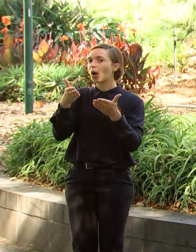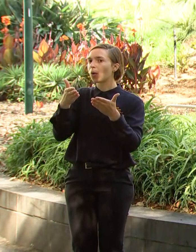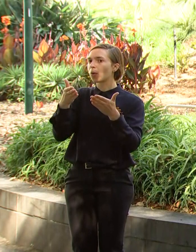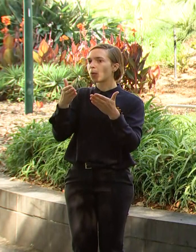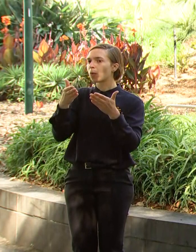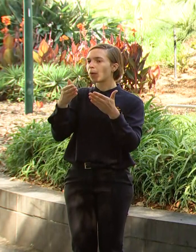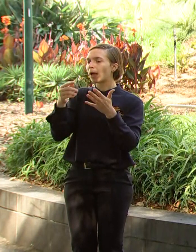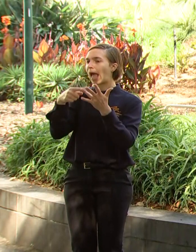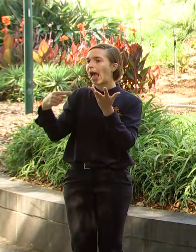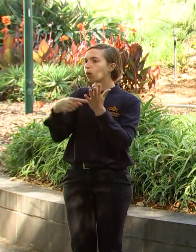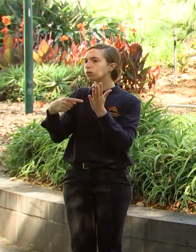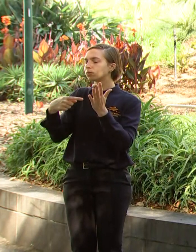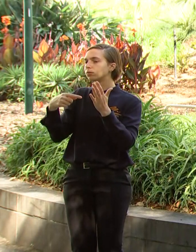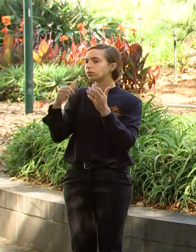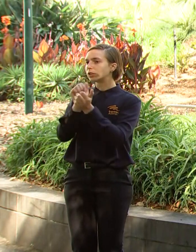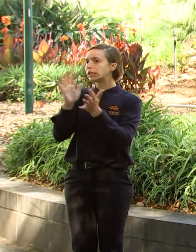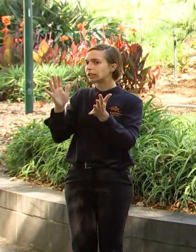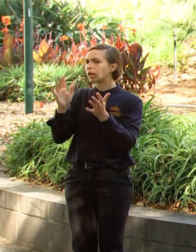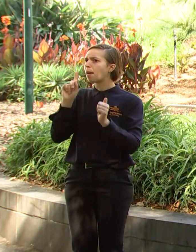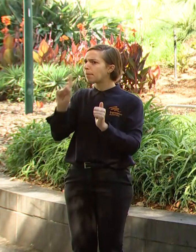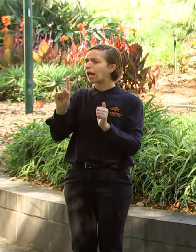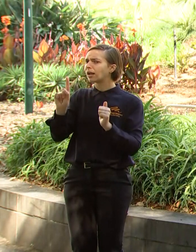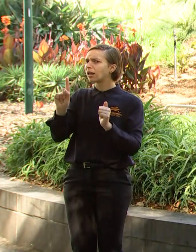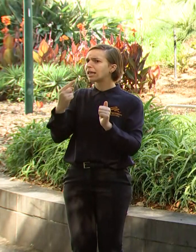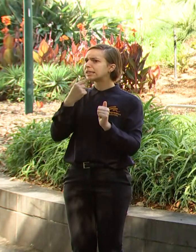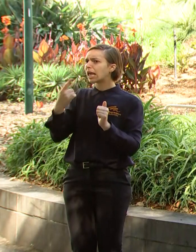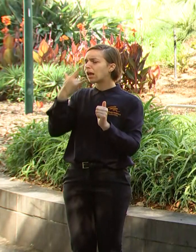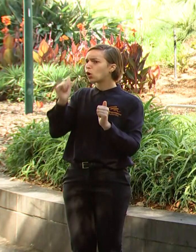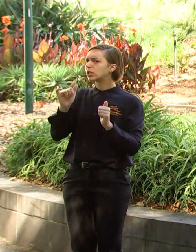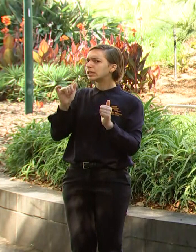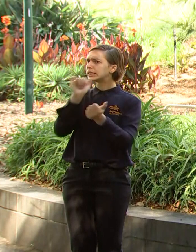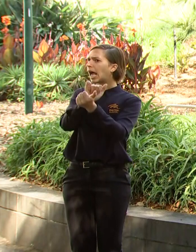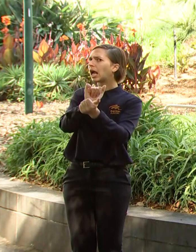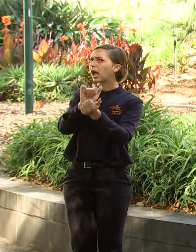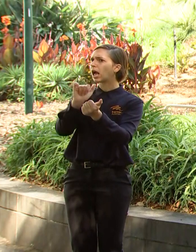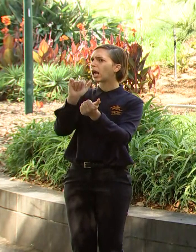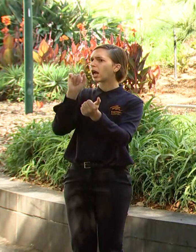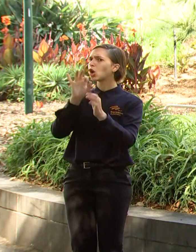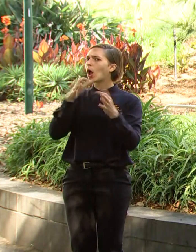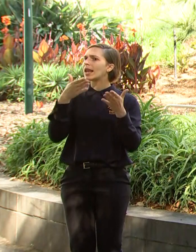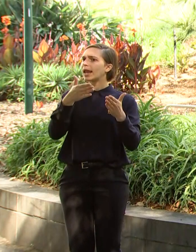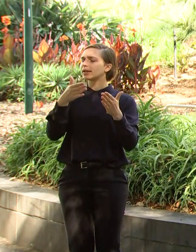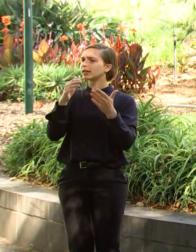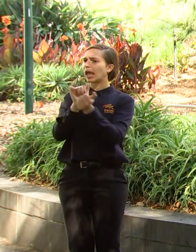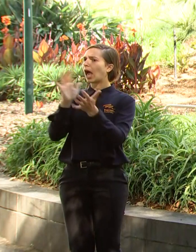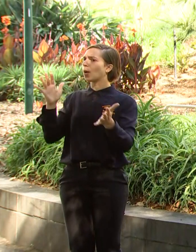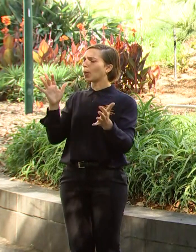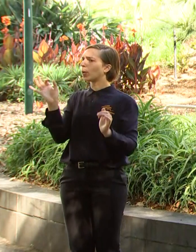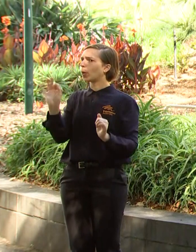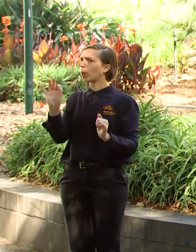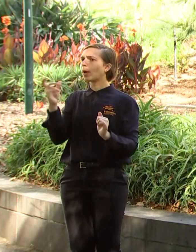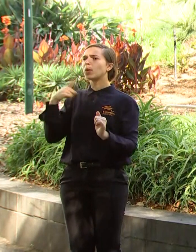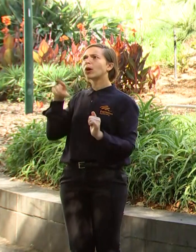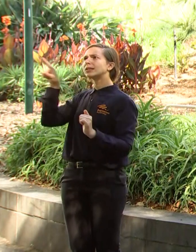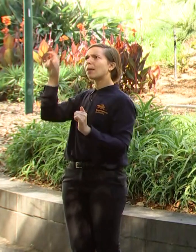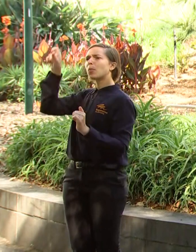that acceptable for you? Well, let's establish what's gone on there. There's a bit of he said, she said in that. I'm happy to get the facts and then we can make a judgment based on